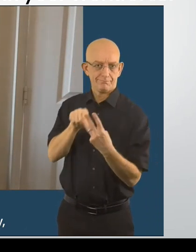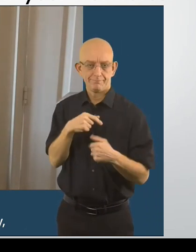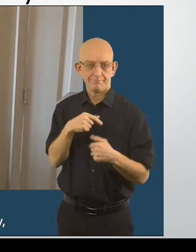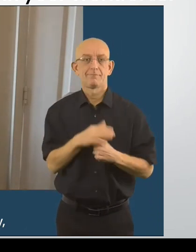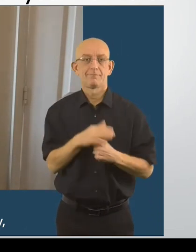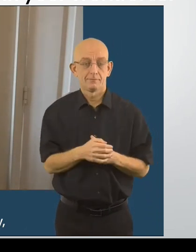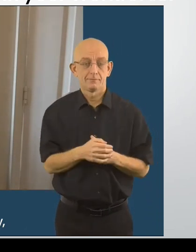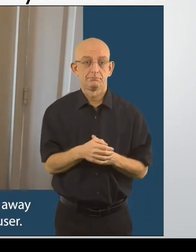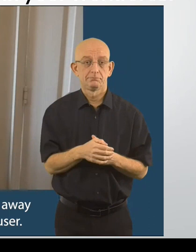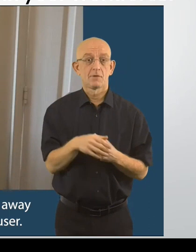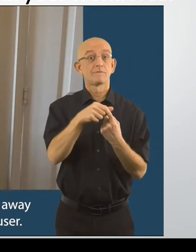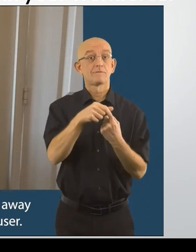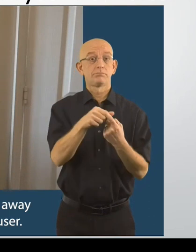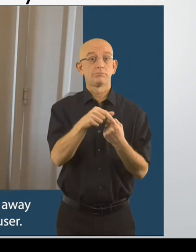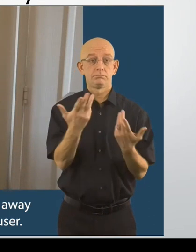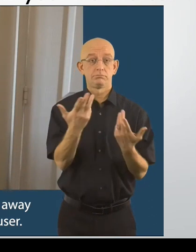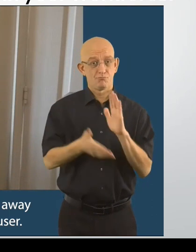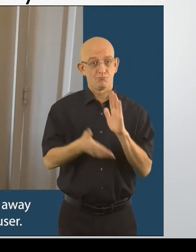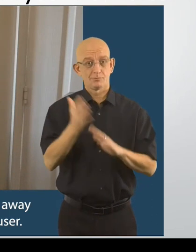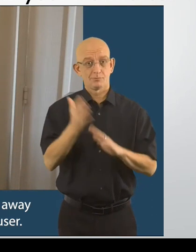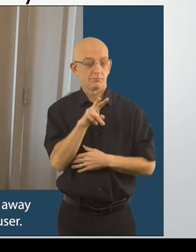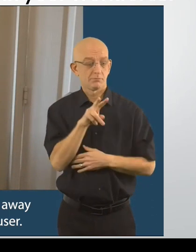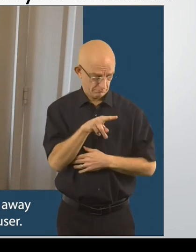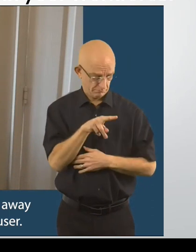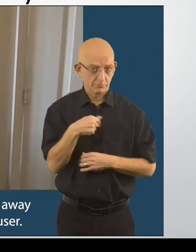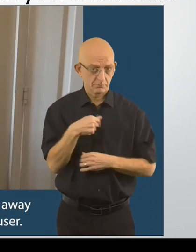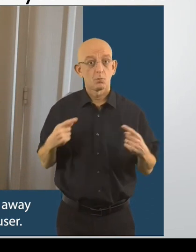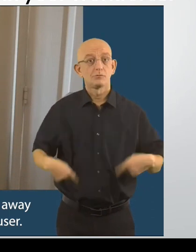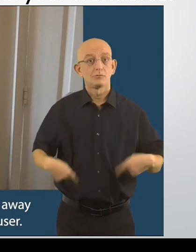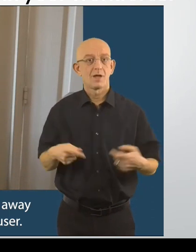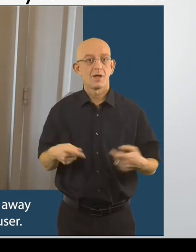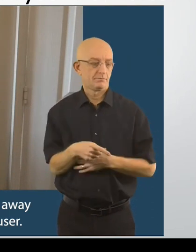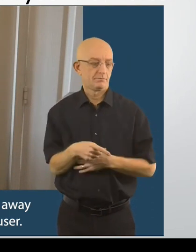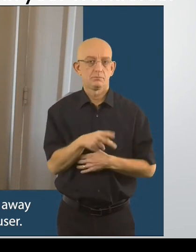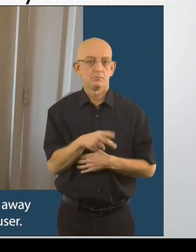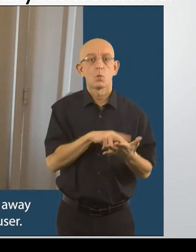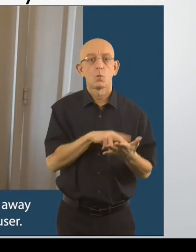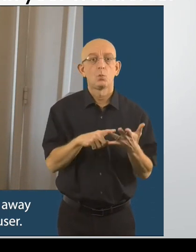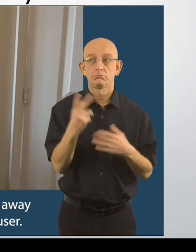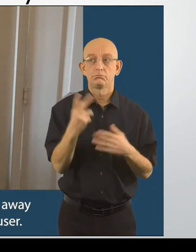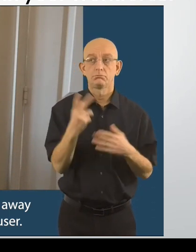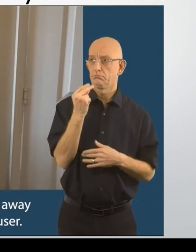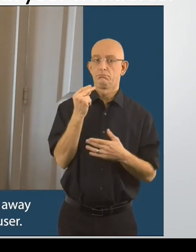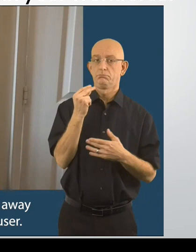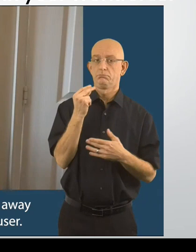agencies originally and was turned down almost straight away by them